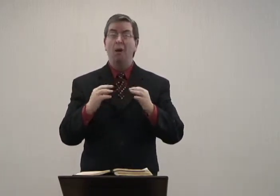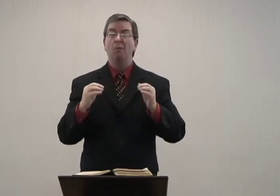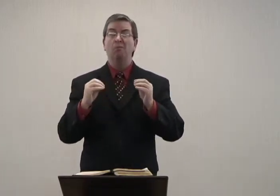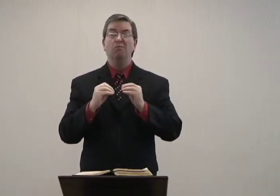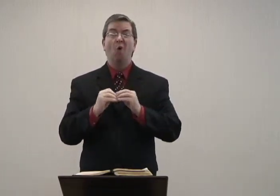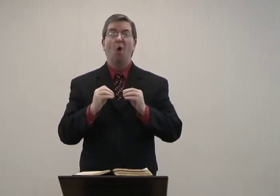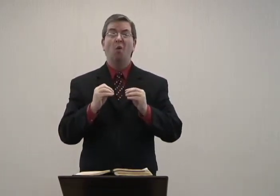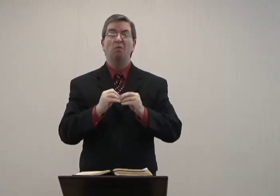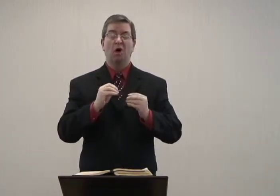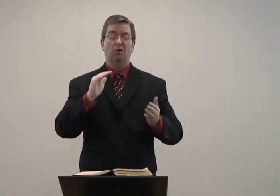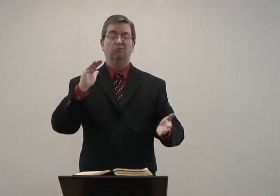Now you notice America